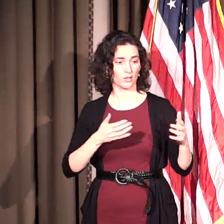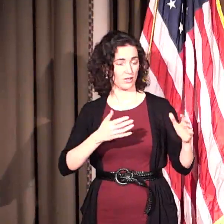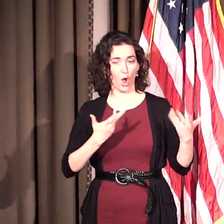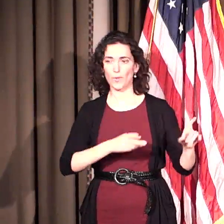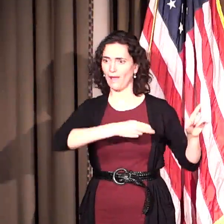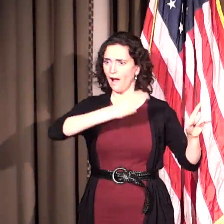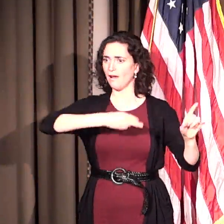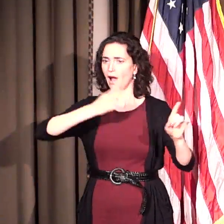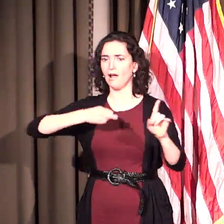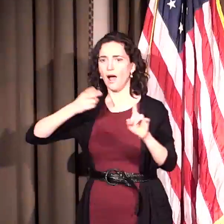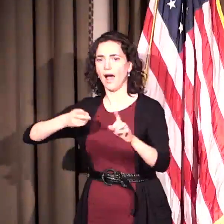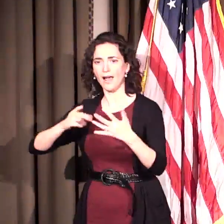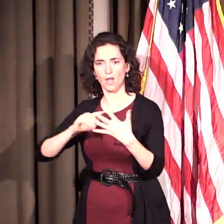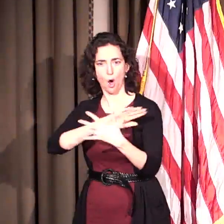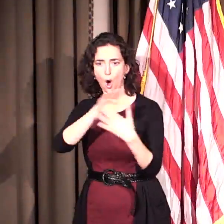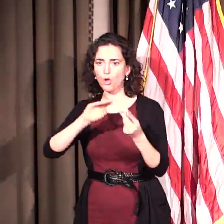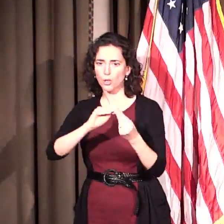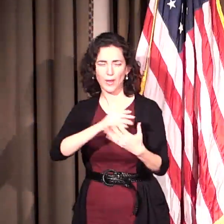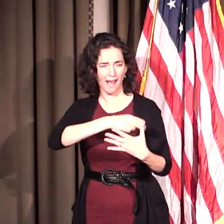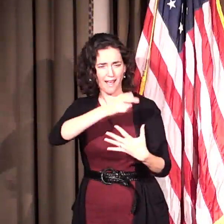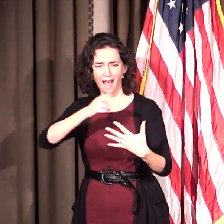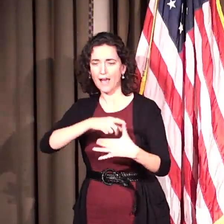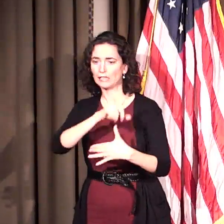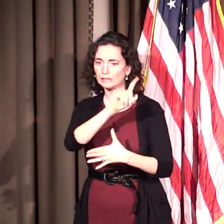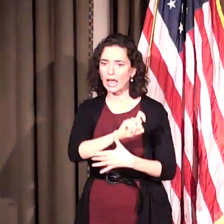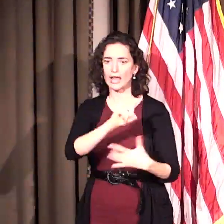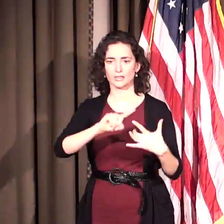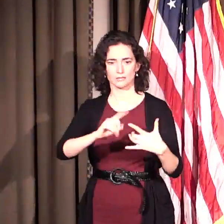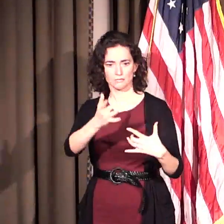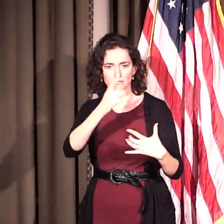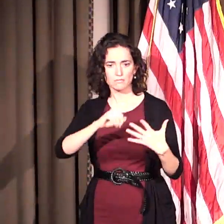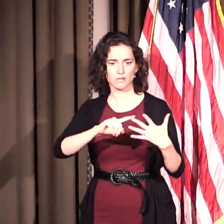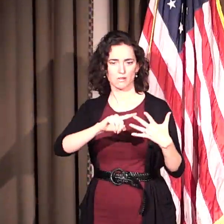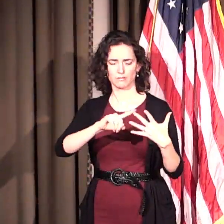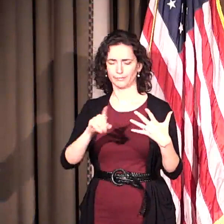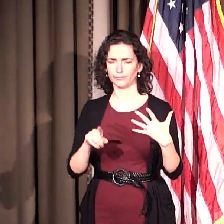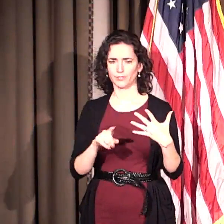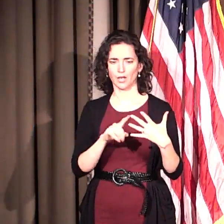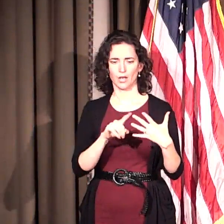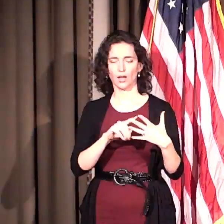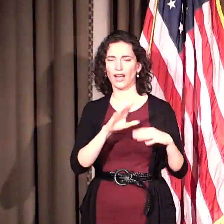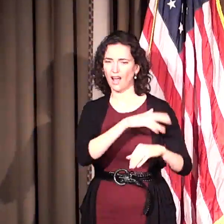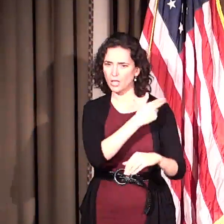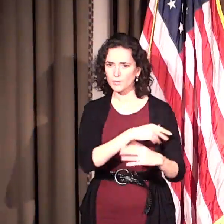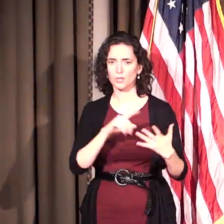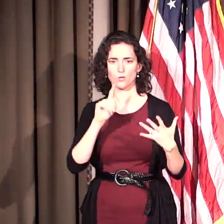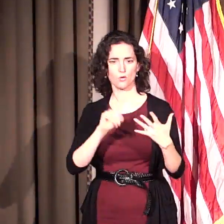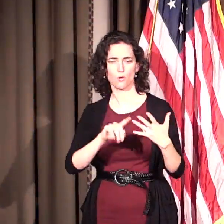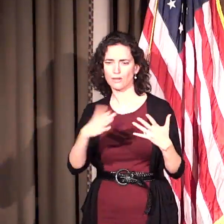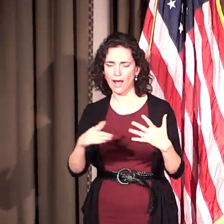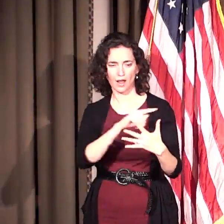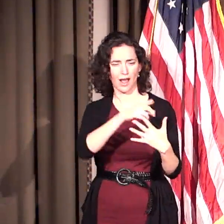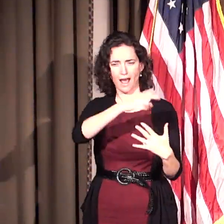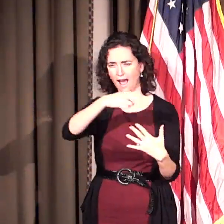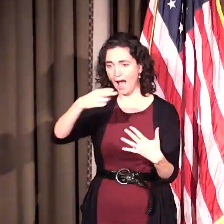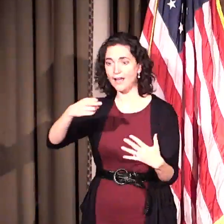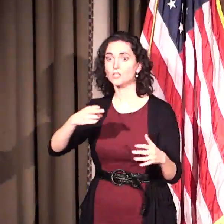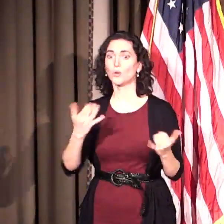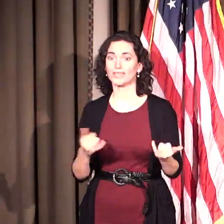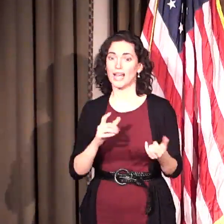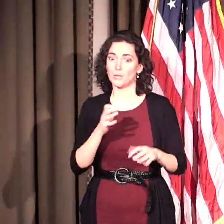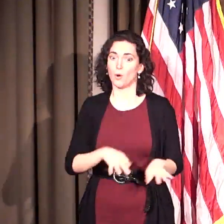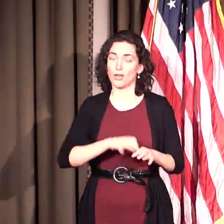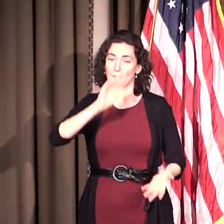high, and we need to get them down before this variant becomes predominant and